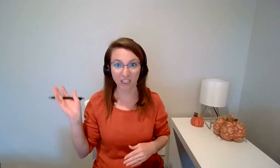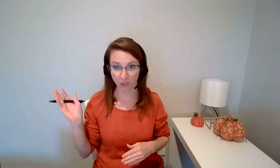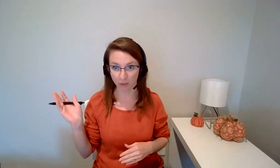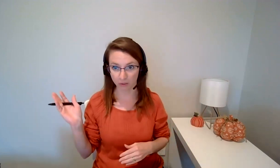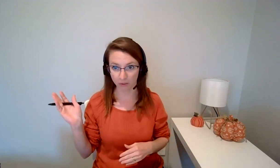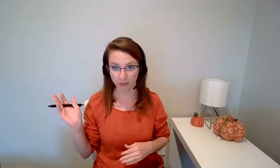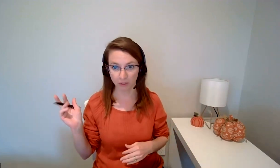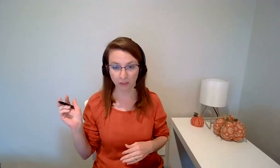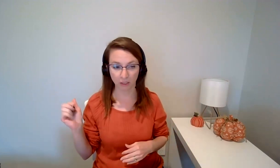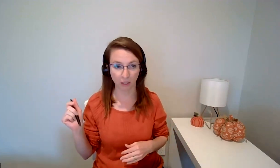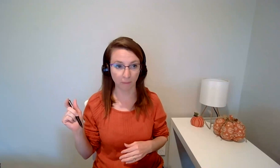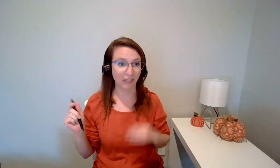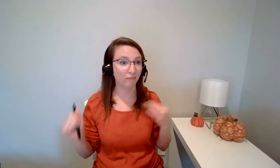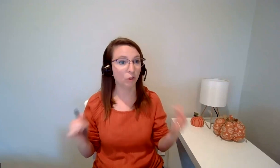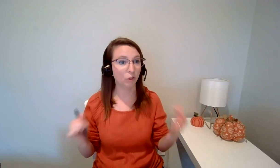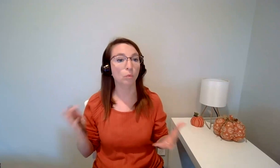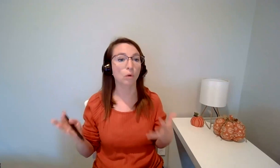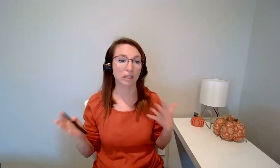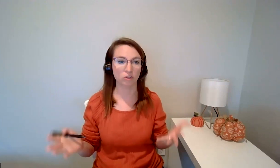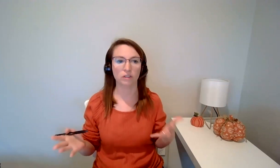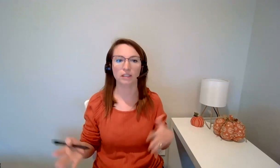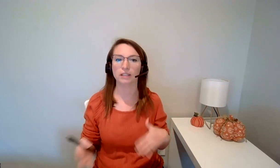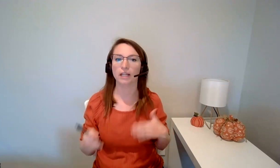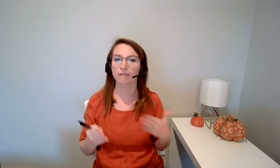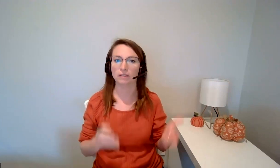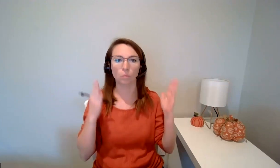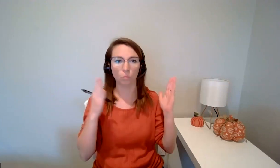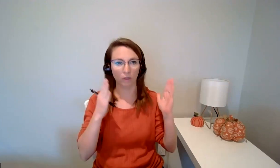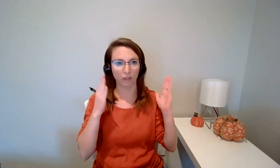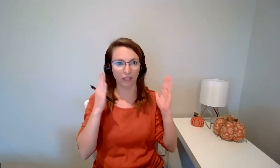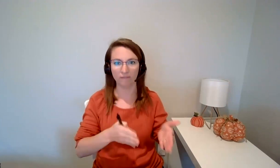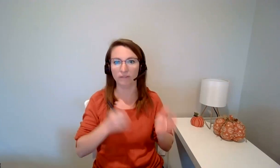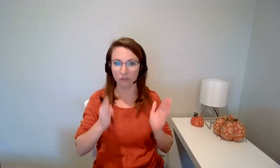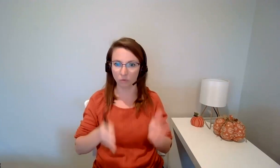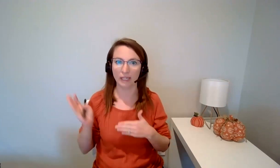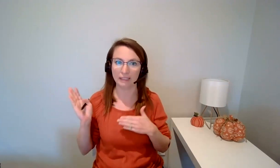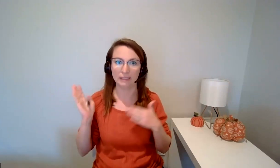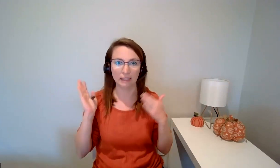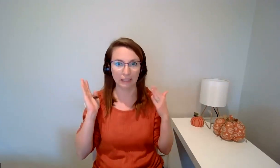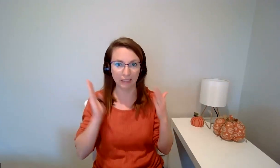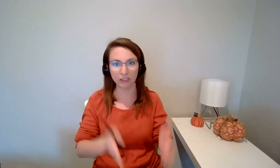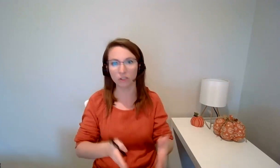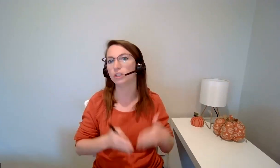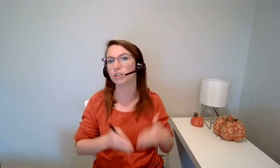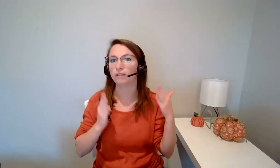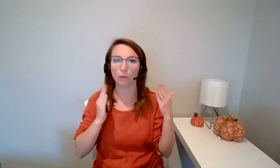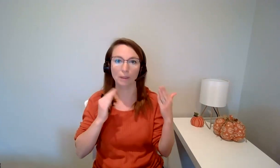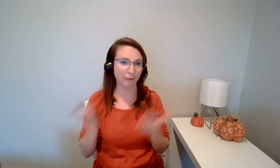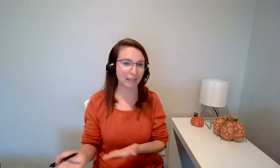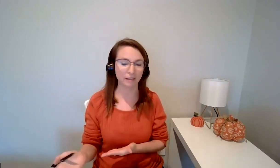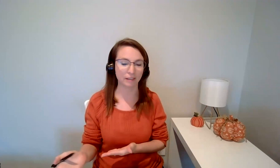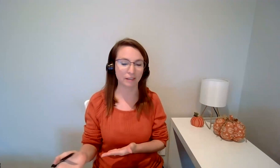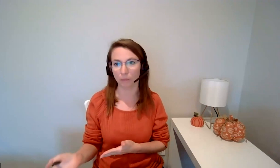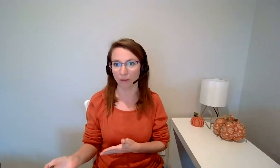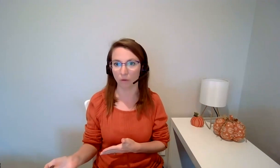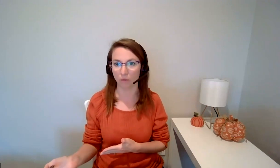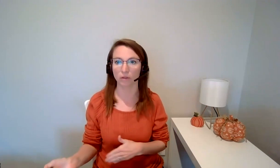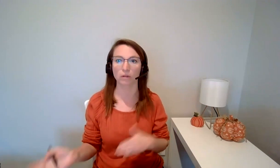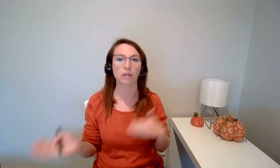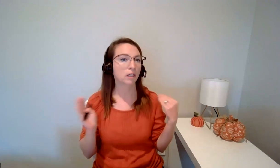off $10. If you are interested in having some individualized attention, if you want to practice what we went over,